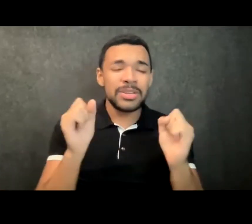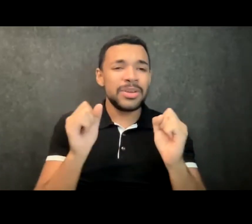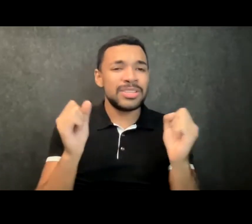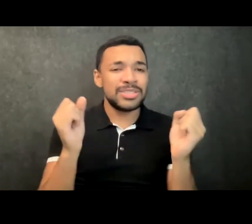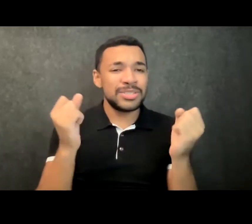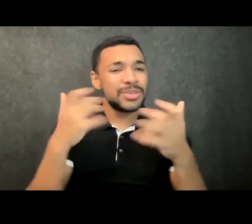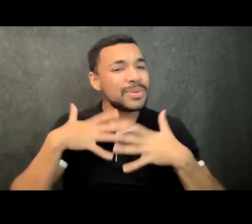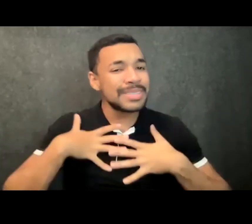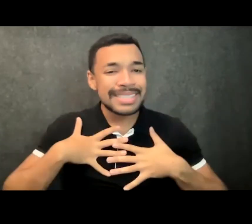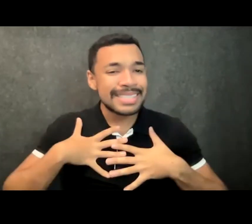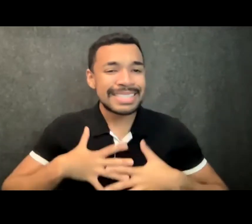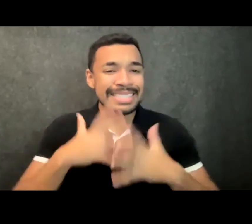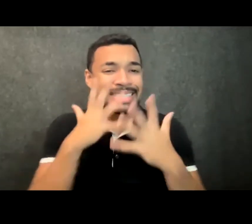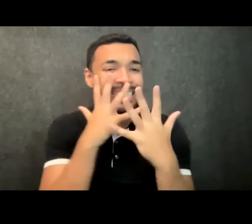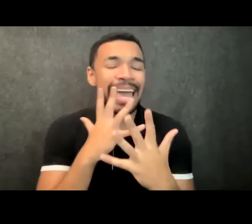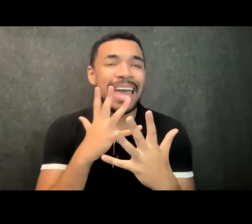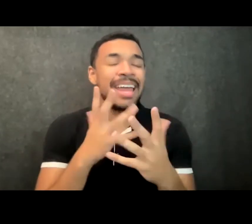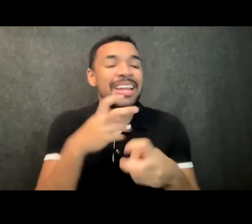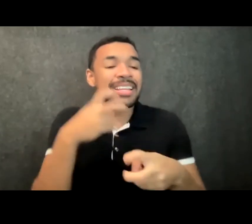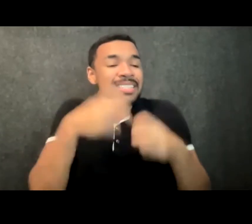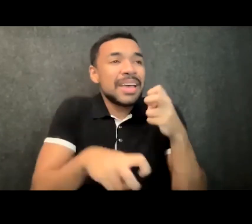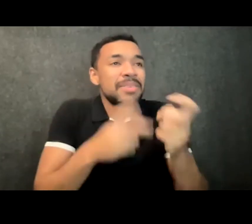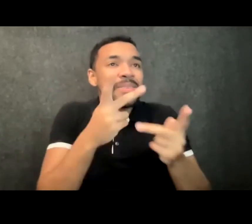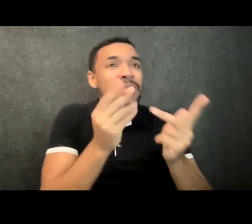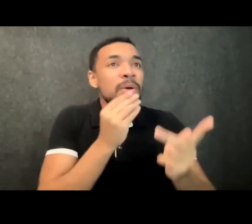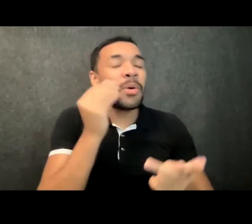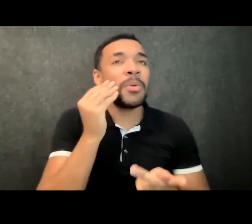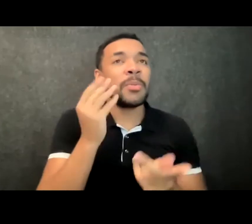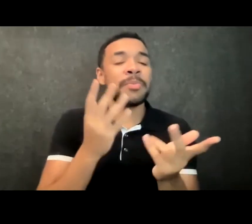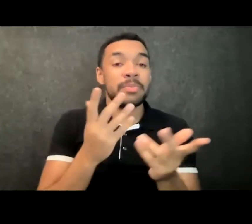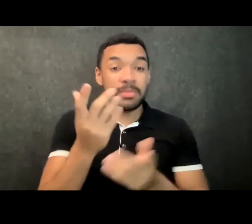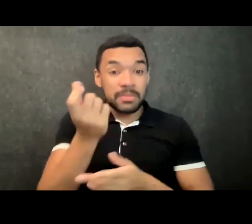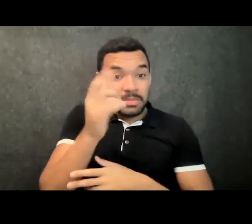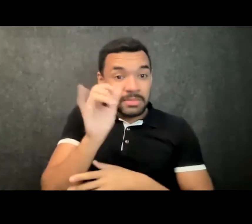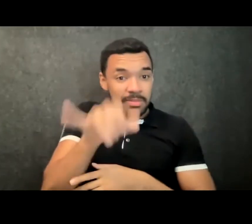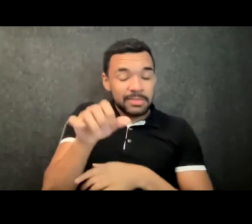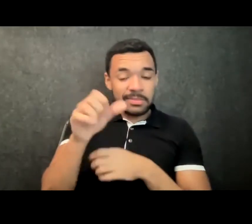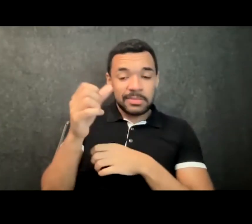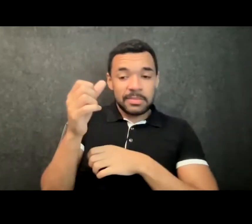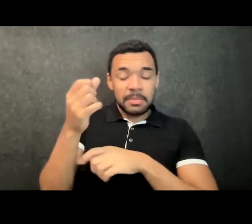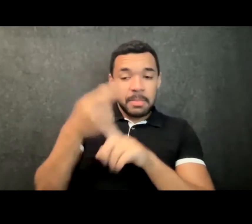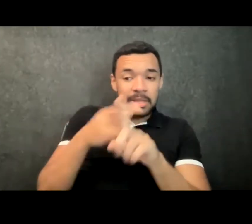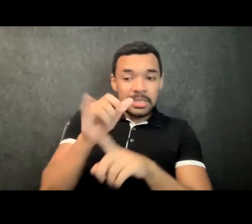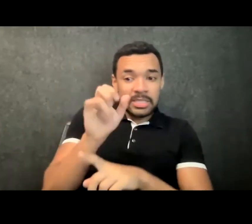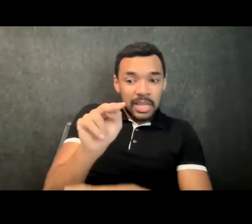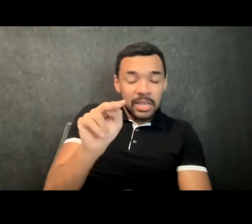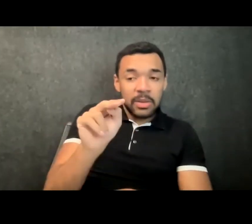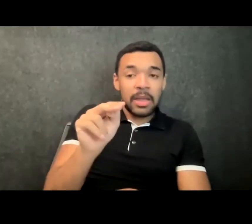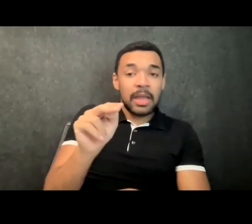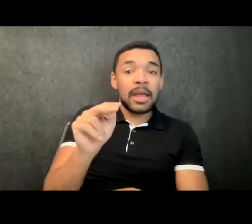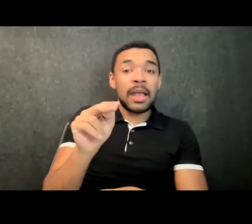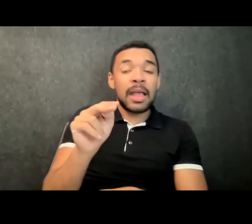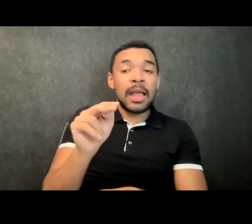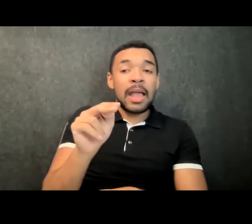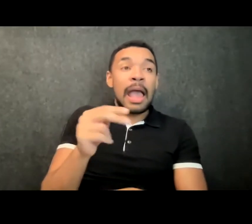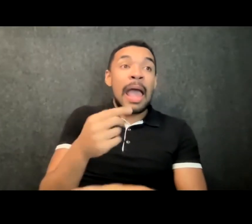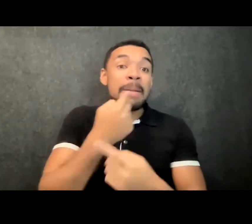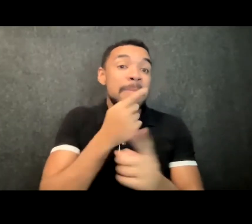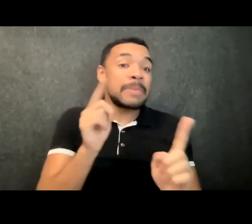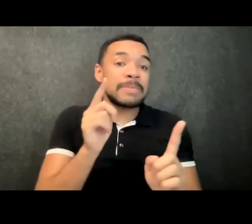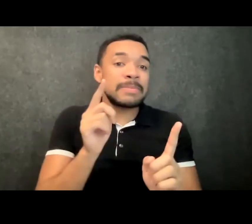go home. And how that in January, I hadn't told anyone, but that January, I was trying not to kill myself